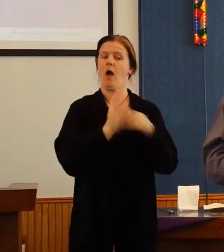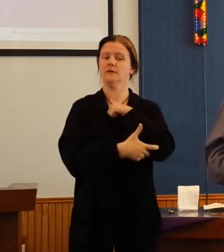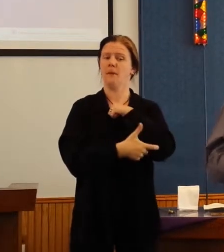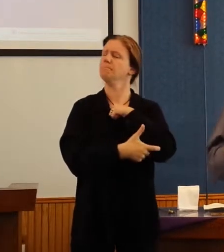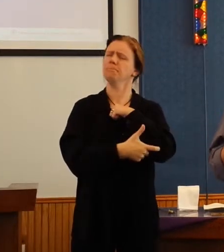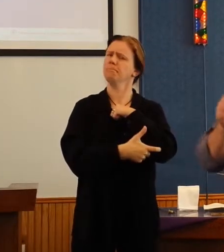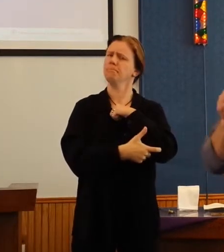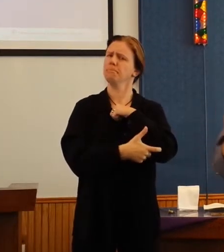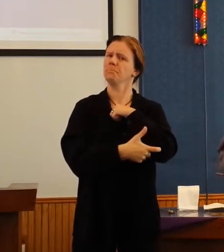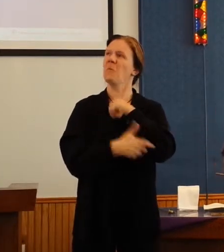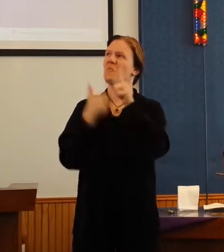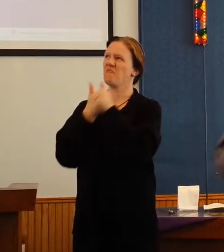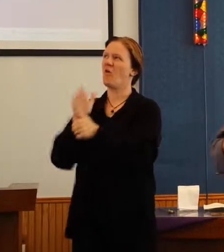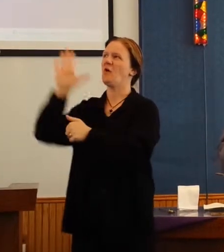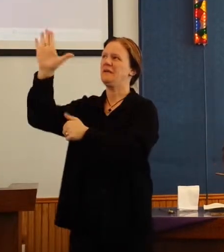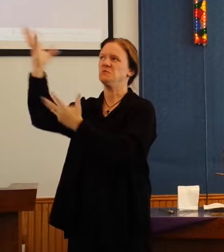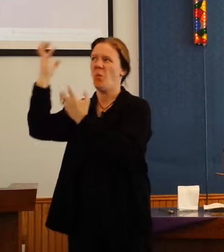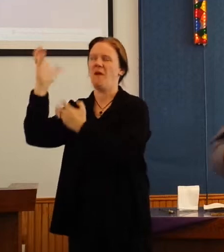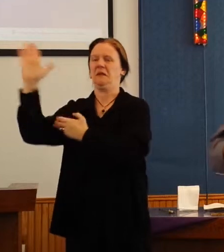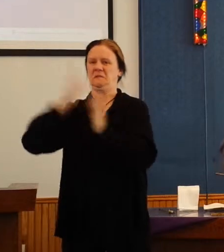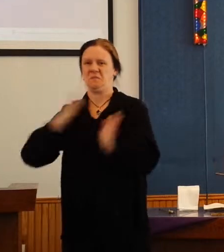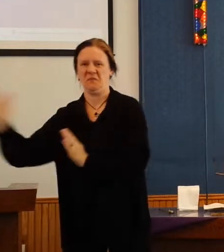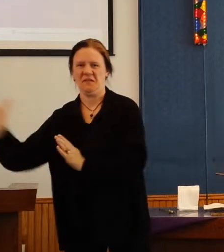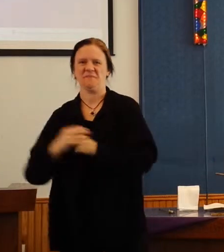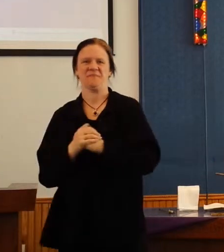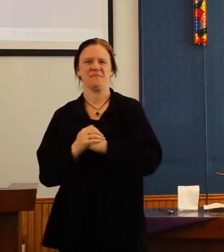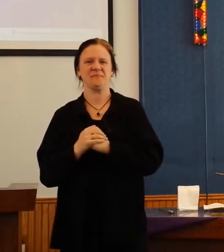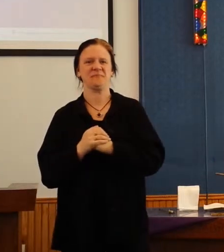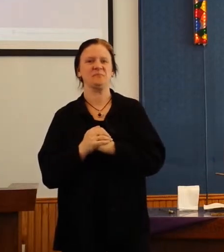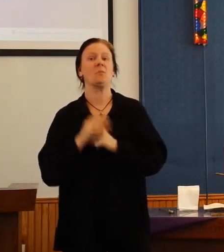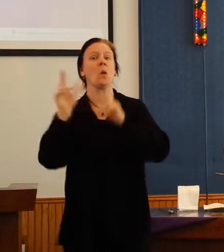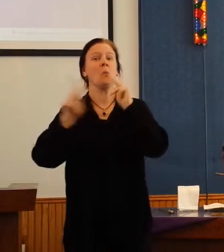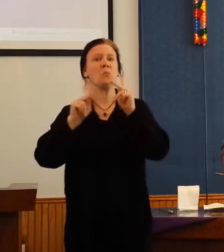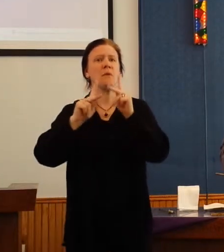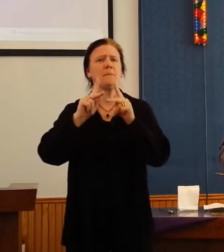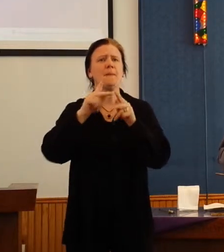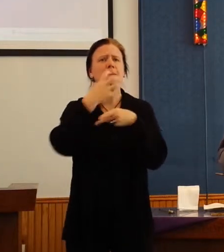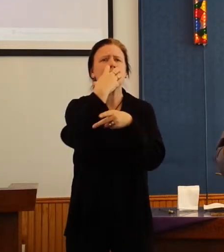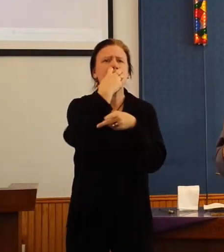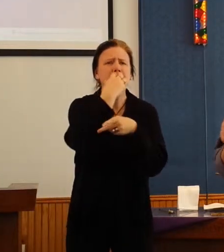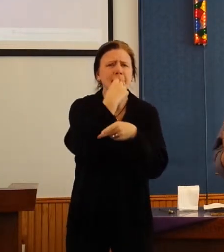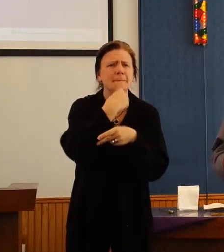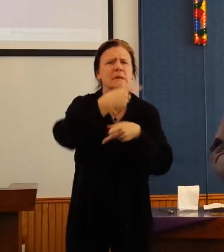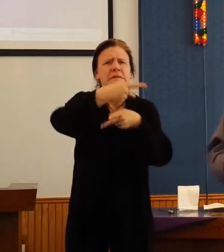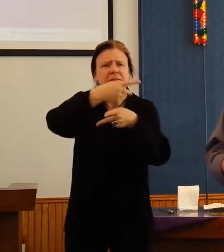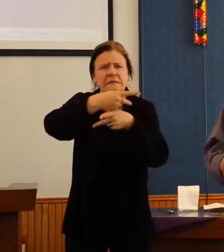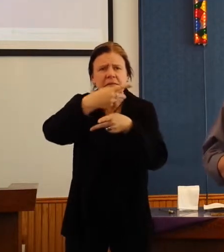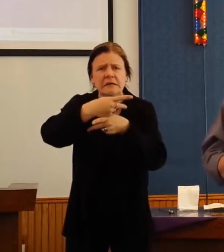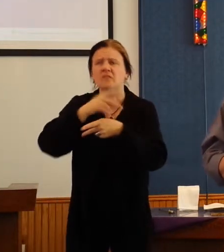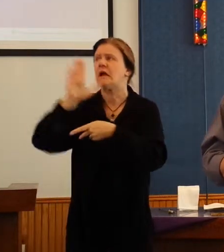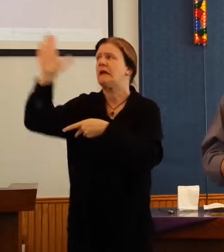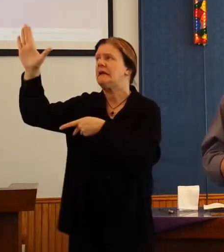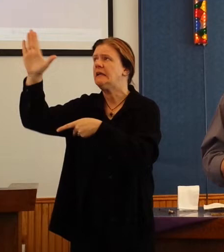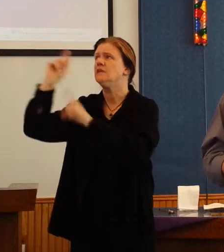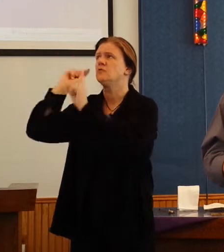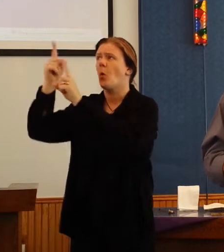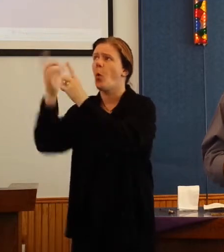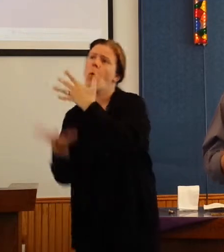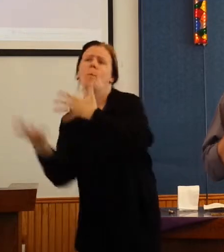It means to live our lives loving and caring for others and putting God's will first in our